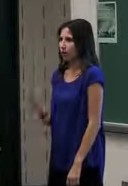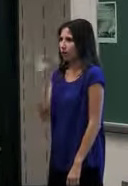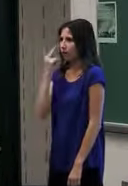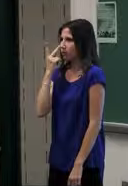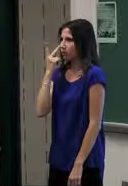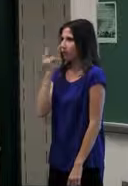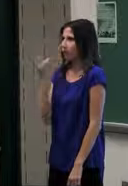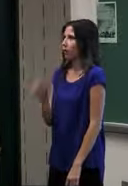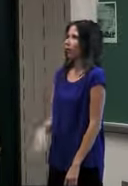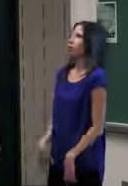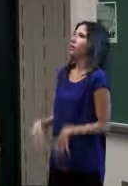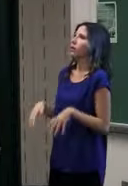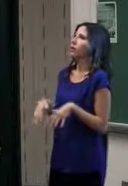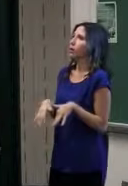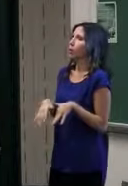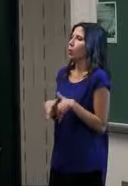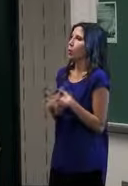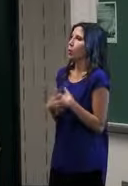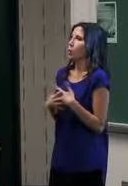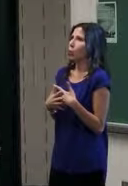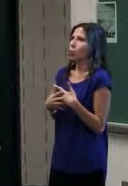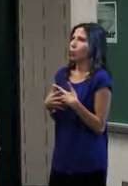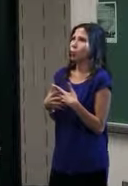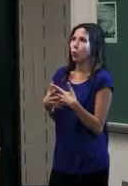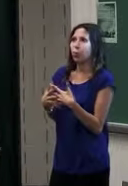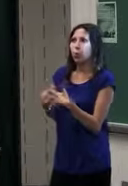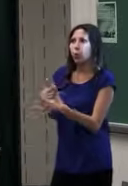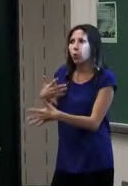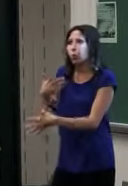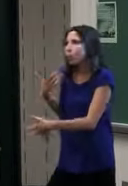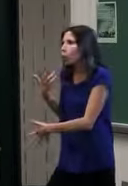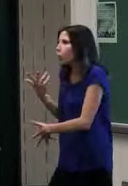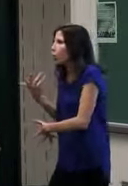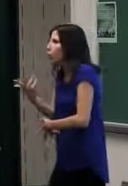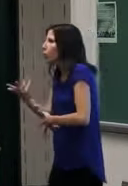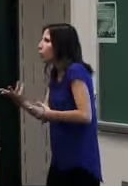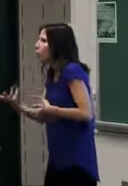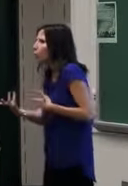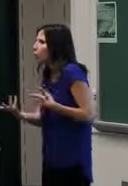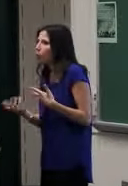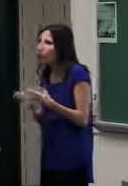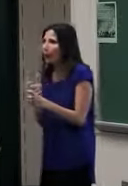like, wow, he's really, really sarcastic, kind of,